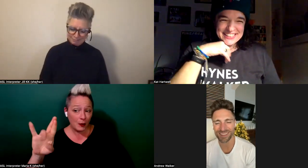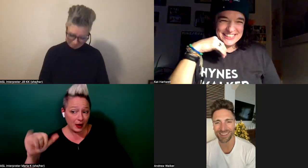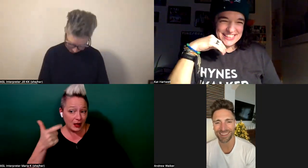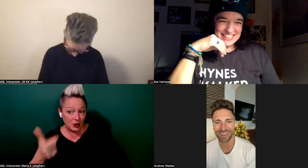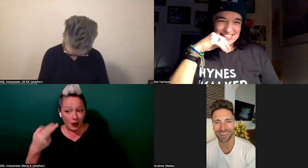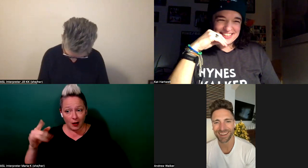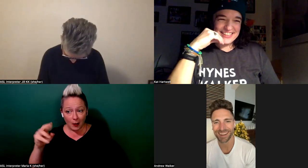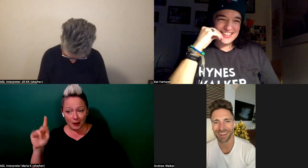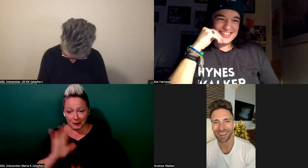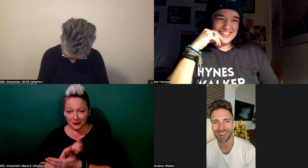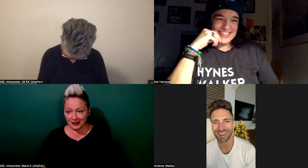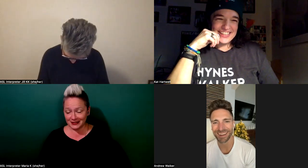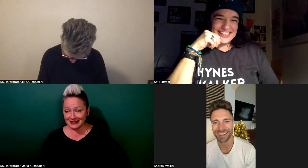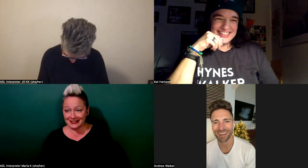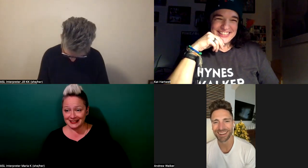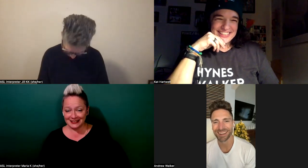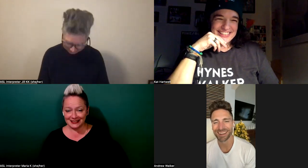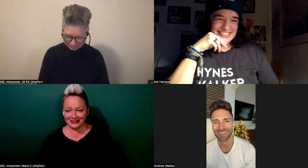movies?